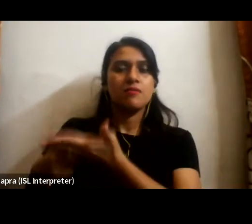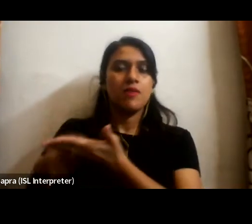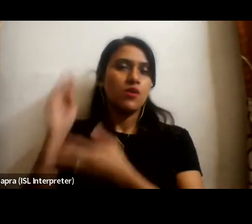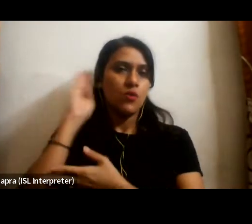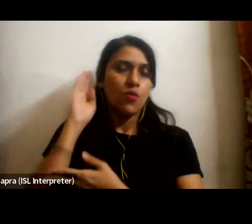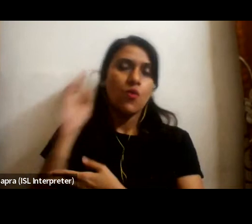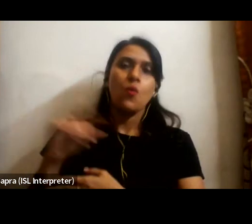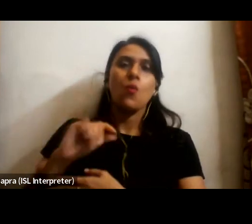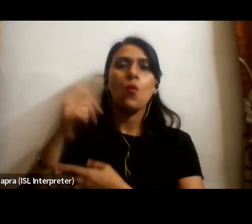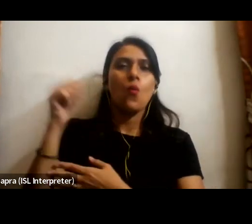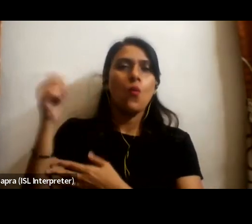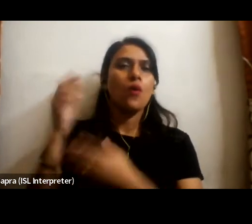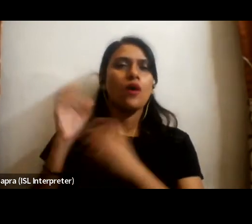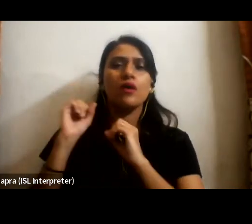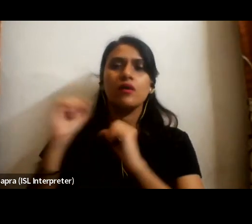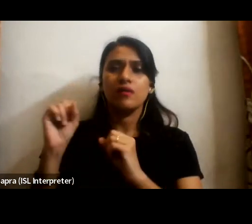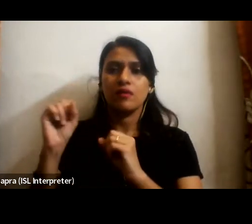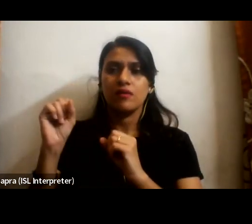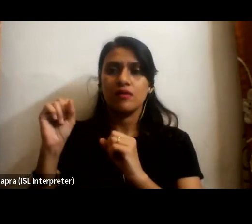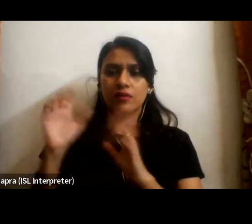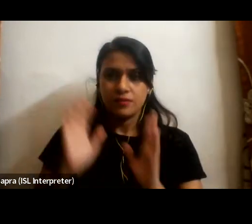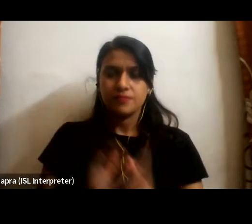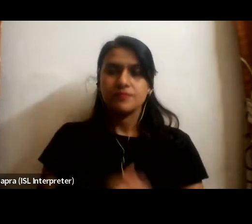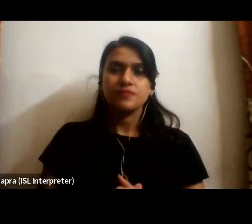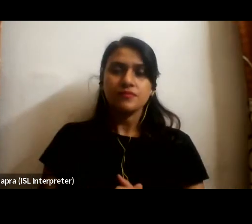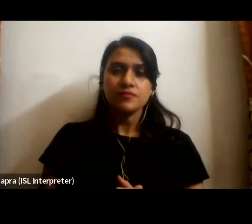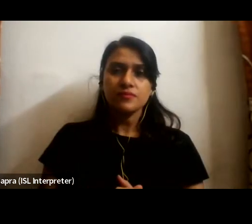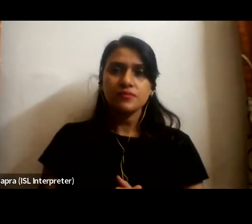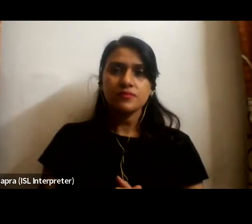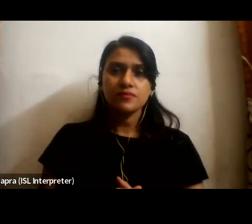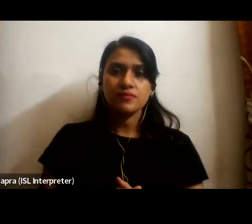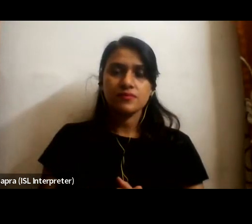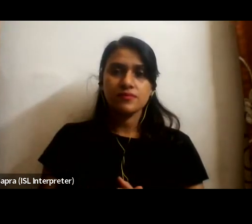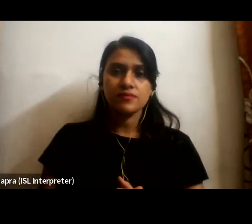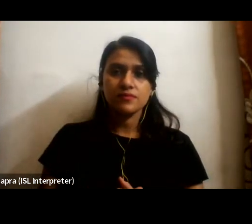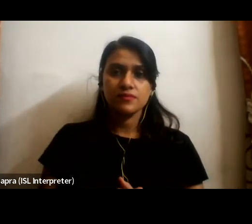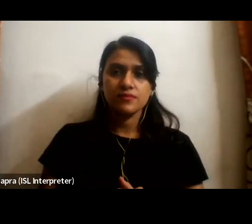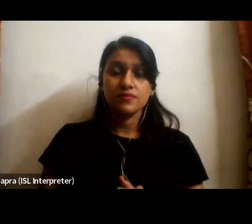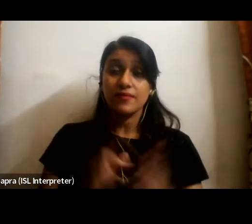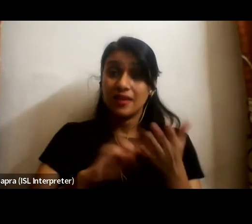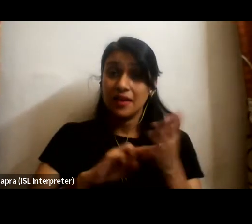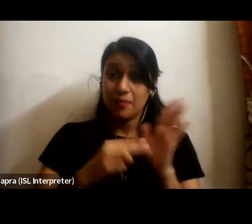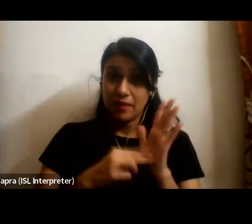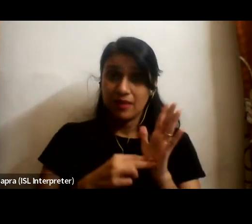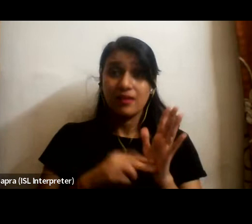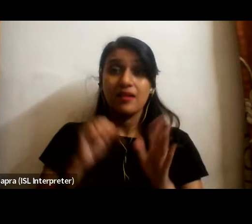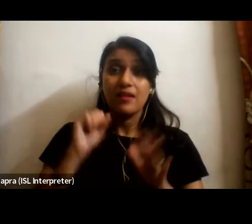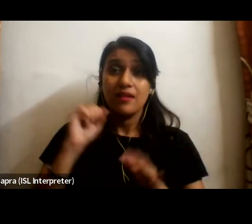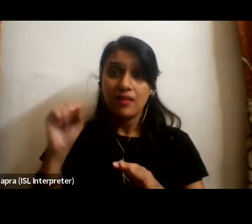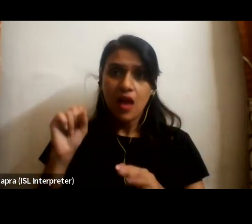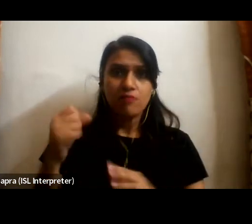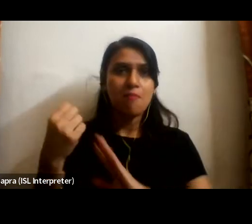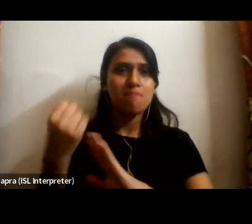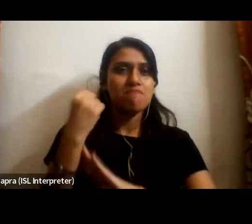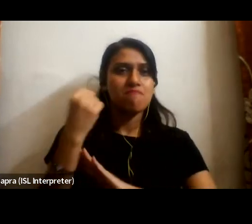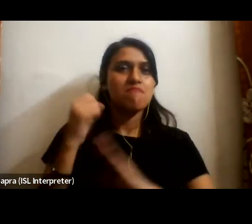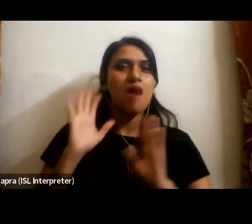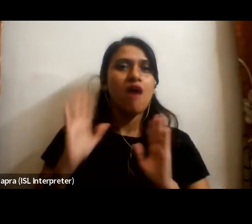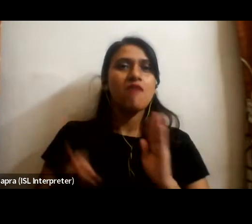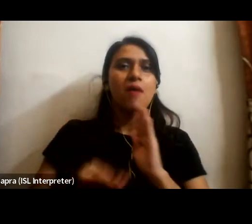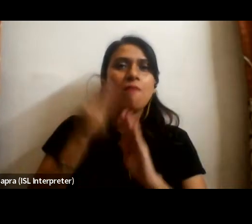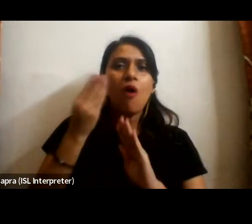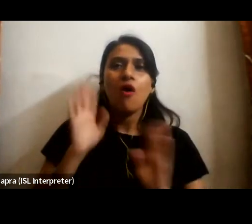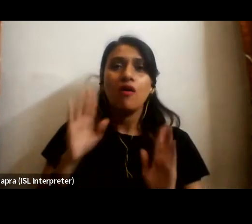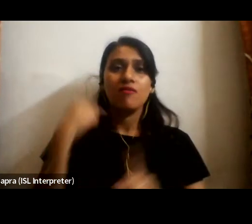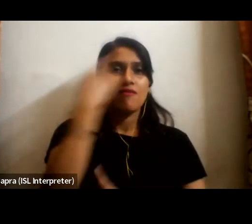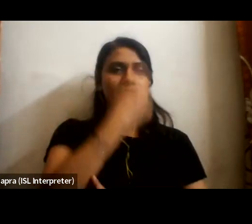succeed, at least at the admission stage. And so that means that they can also command a premium because of the face